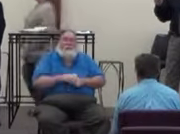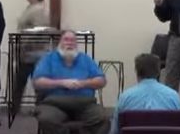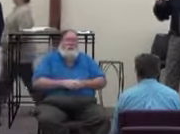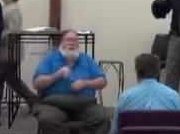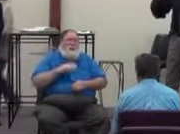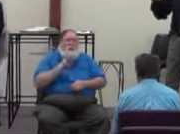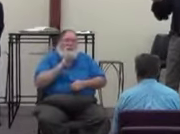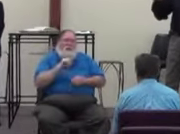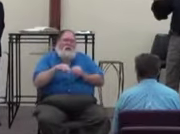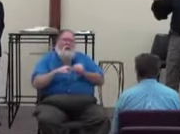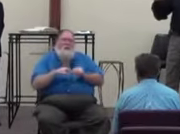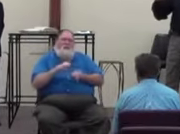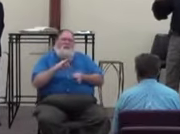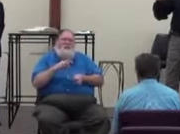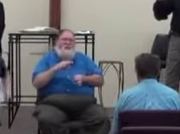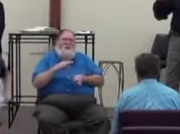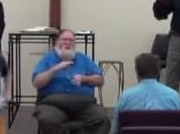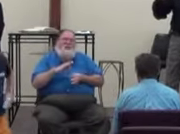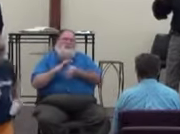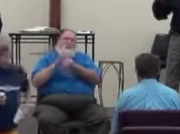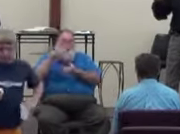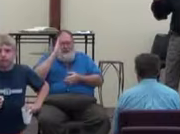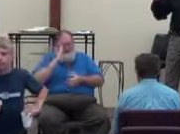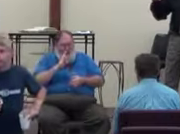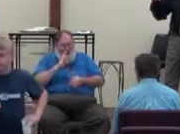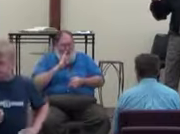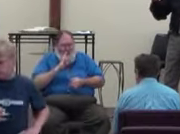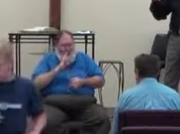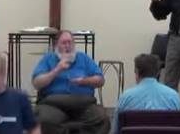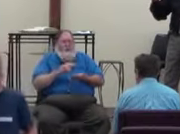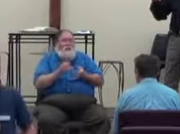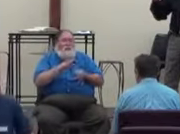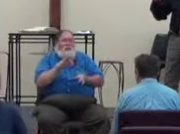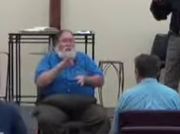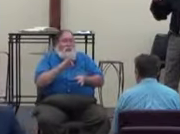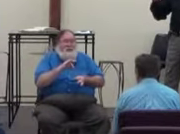Talk about the Spirit of God this morning, Holy Spirit.